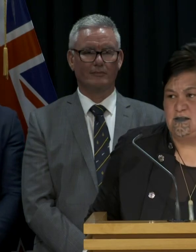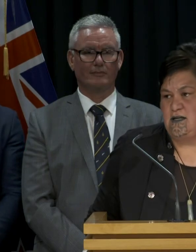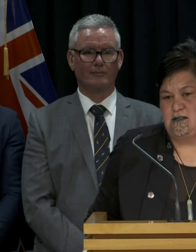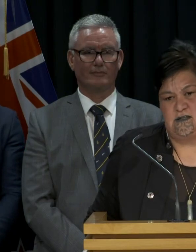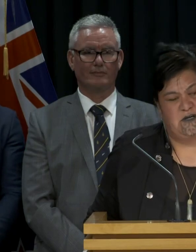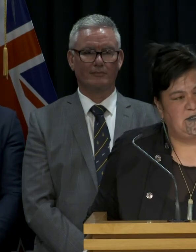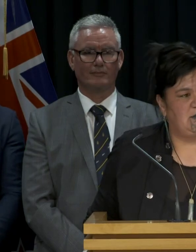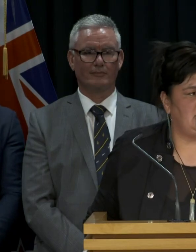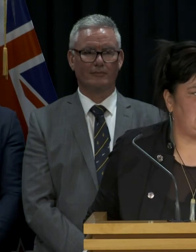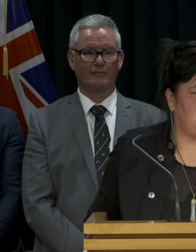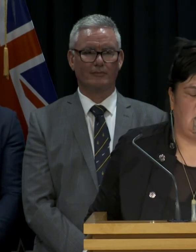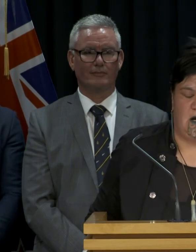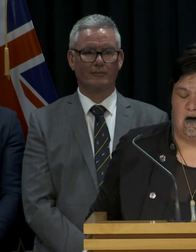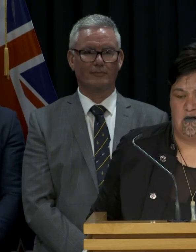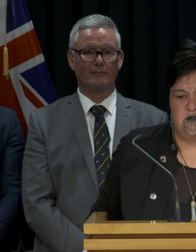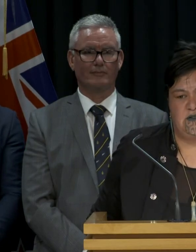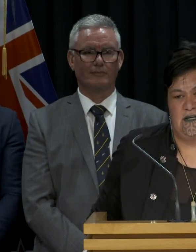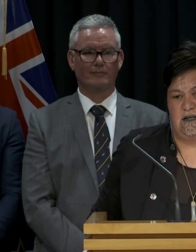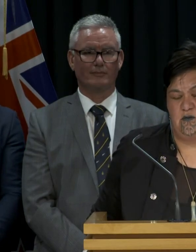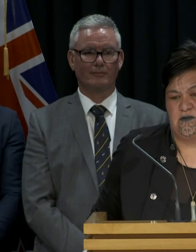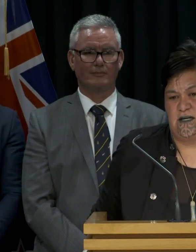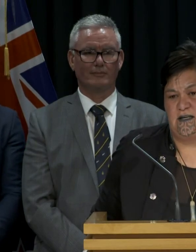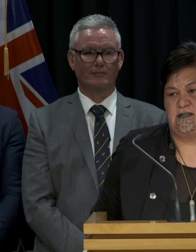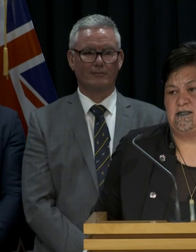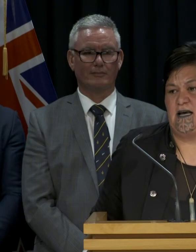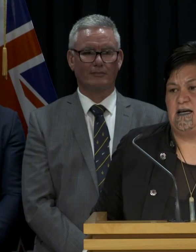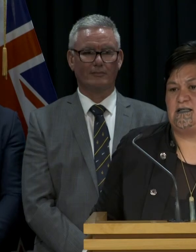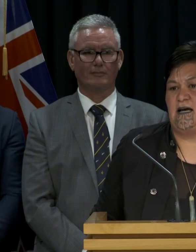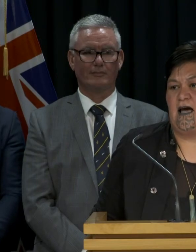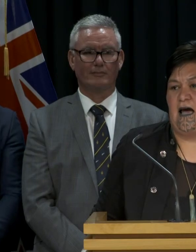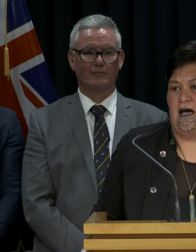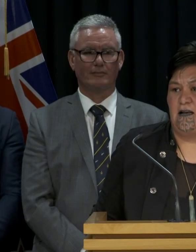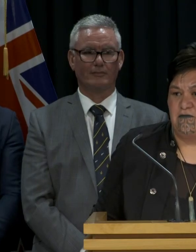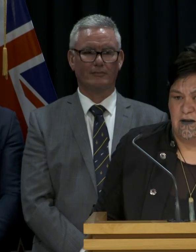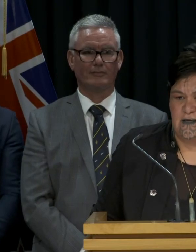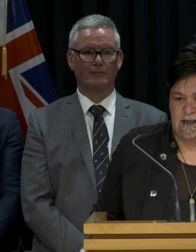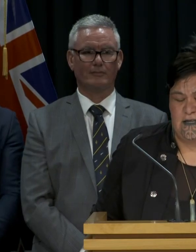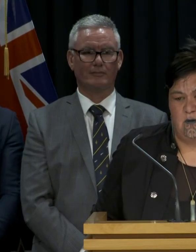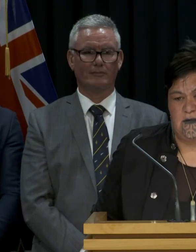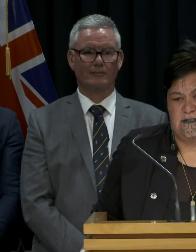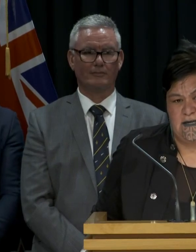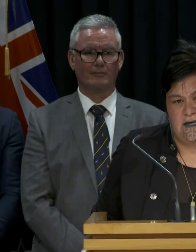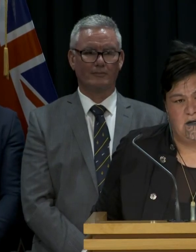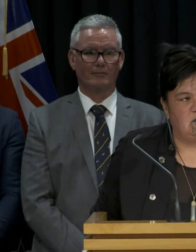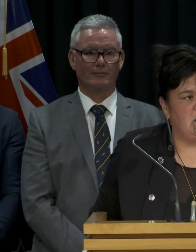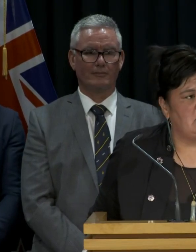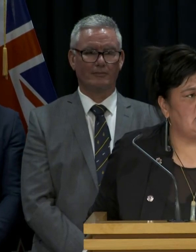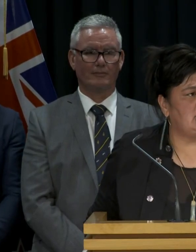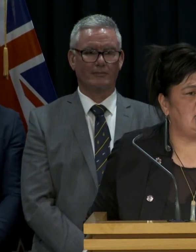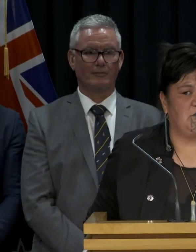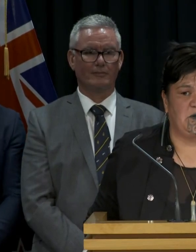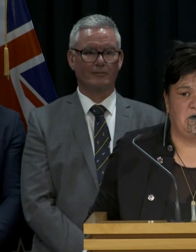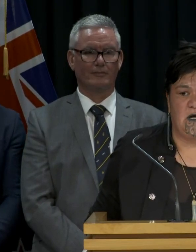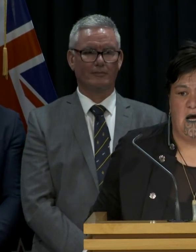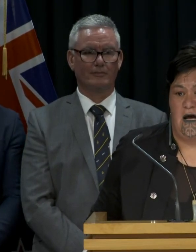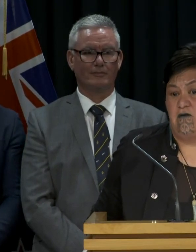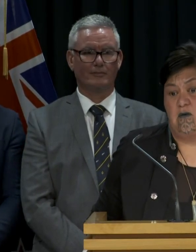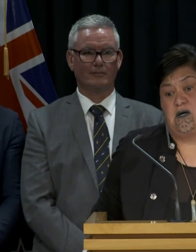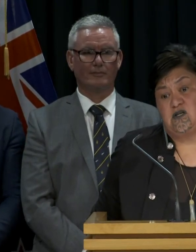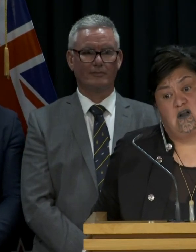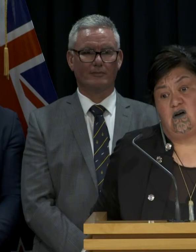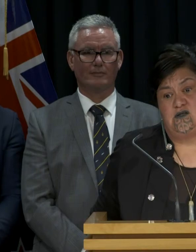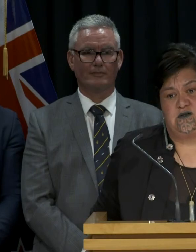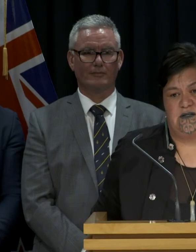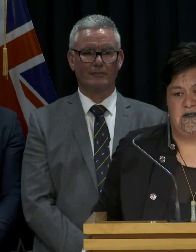Māori descent, mixed descent across New Zealand will see this as lifting the ceiling once again on areas that have been